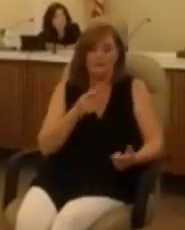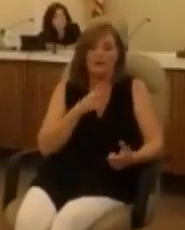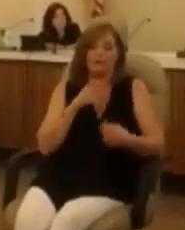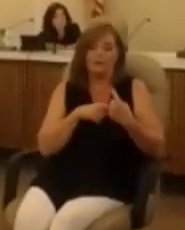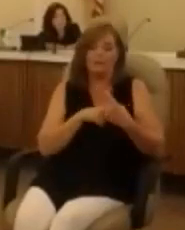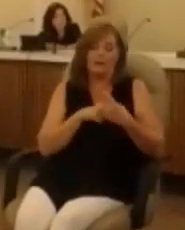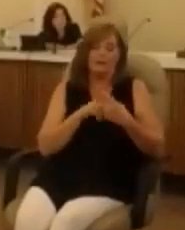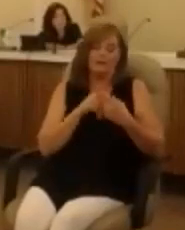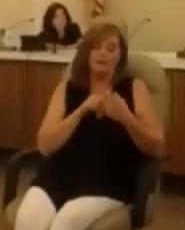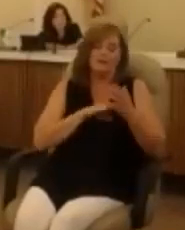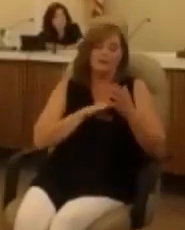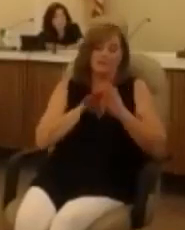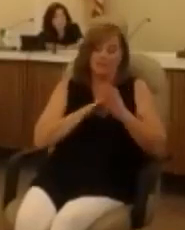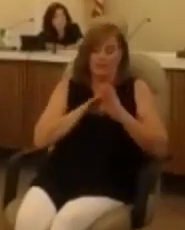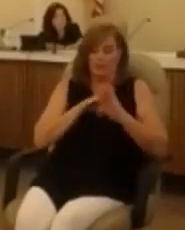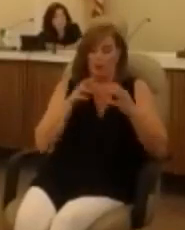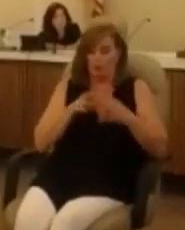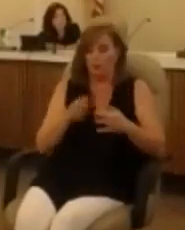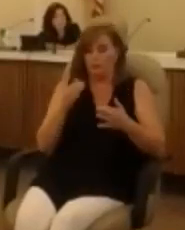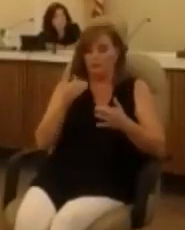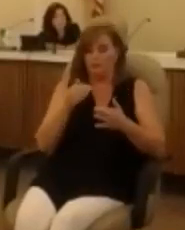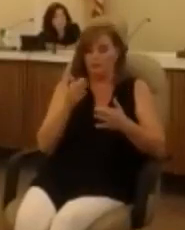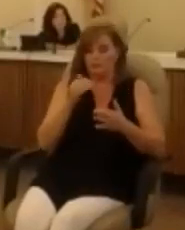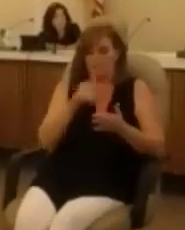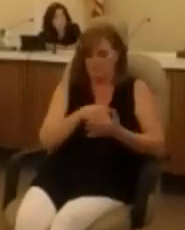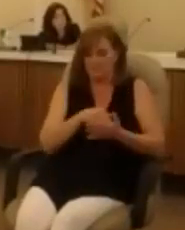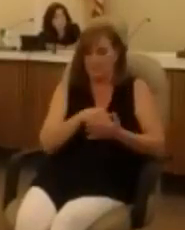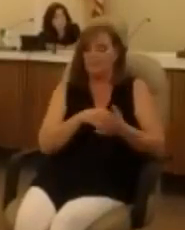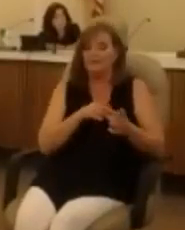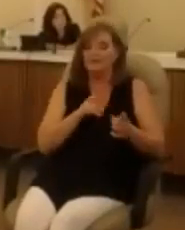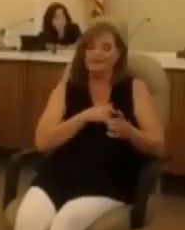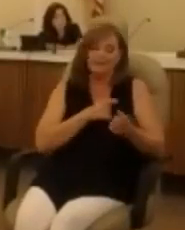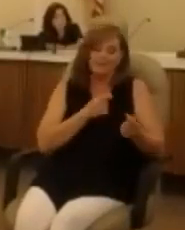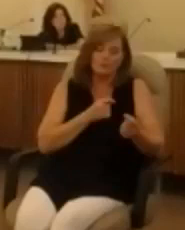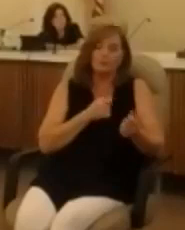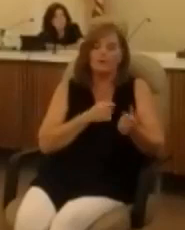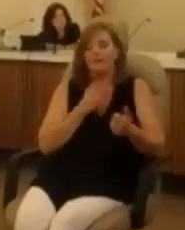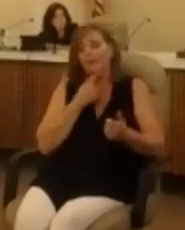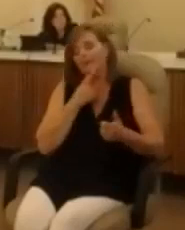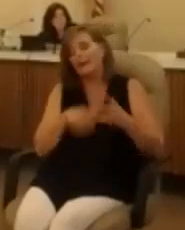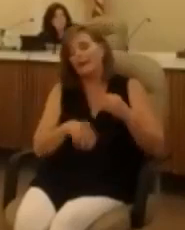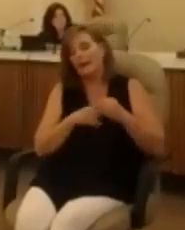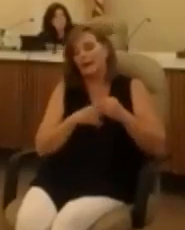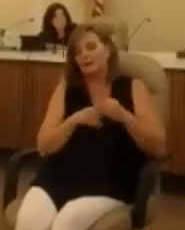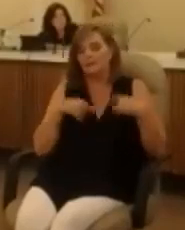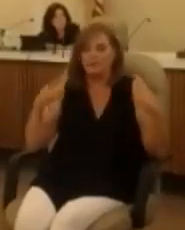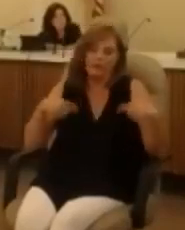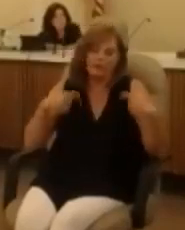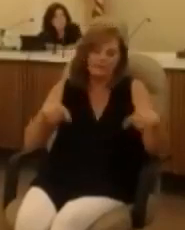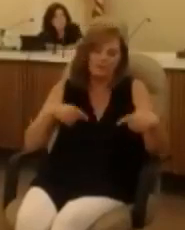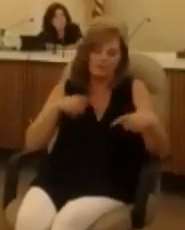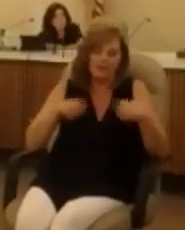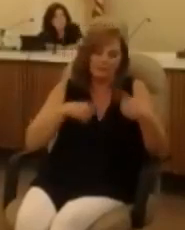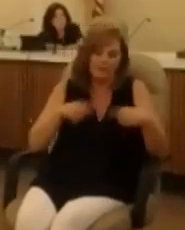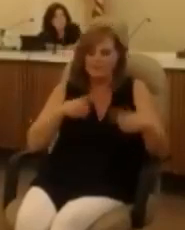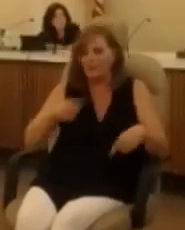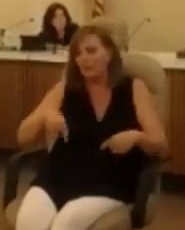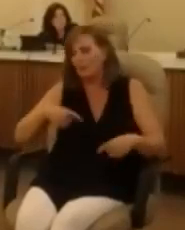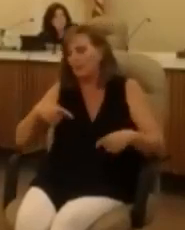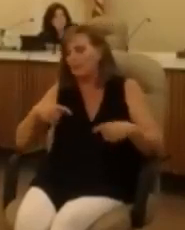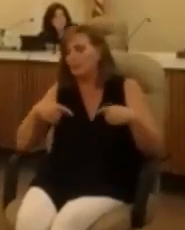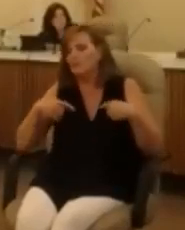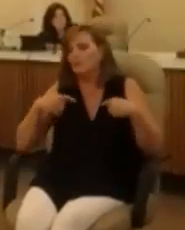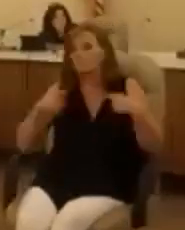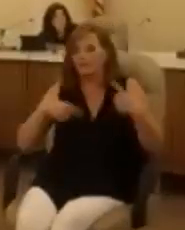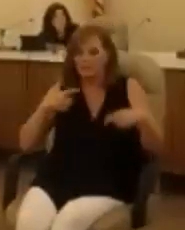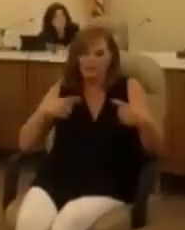redevelop a road, they do work at adding bike lanes and or wider